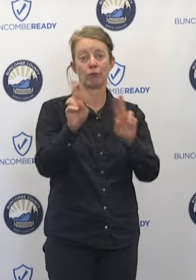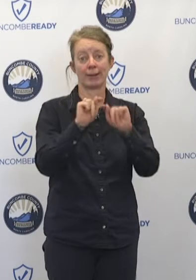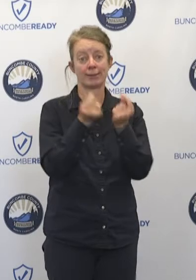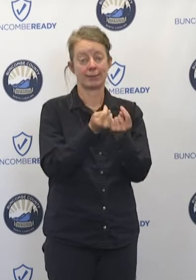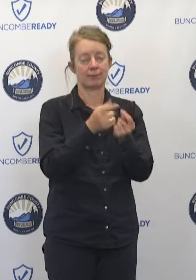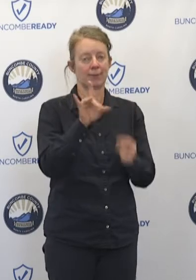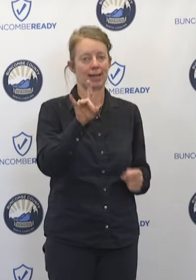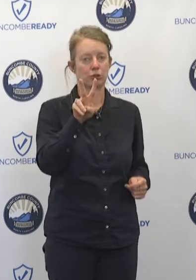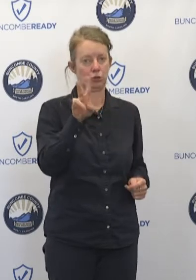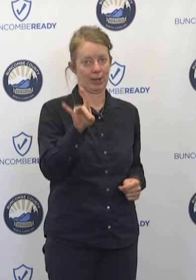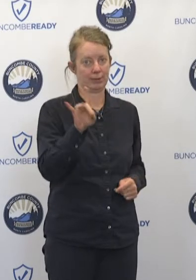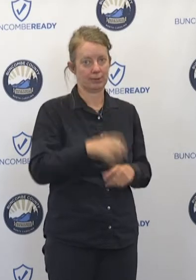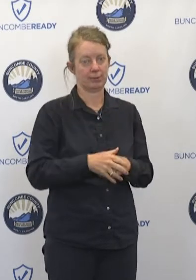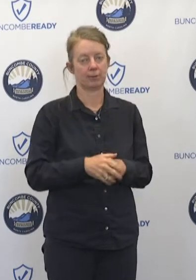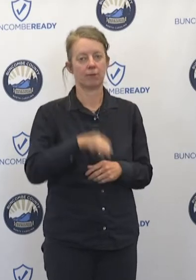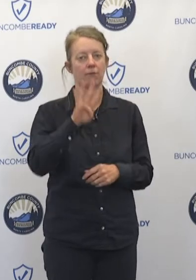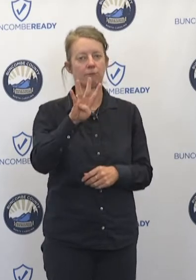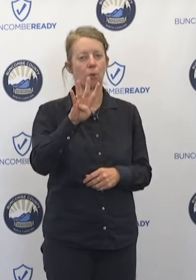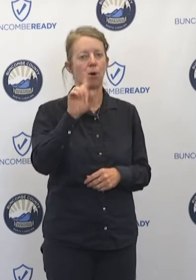at